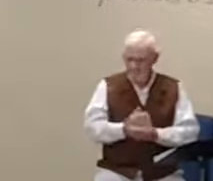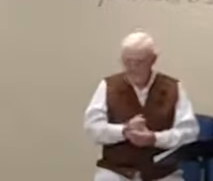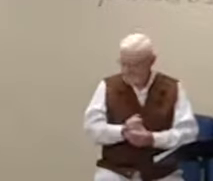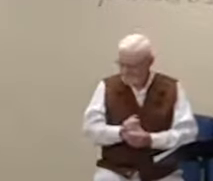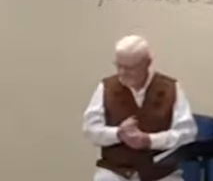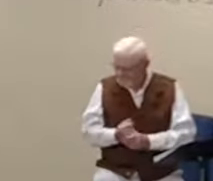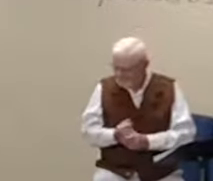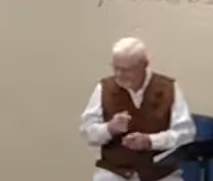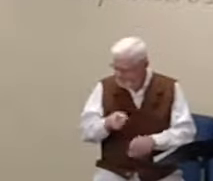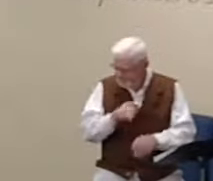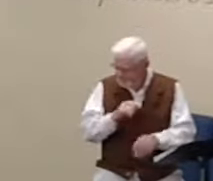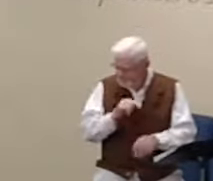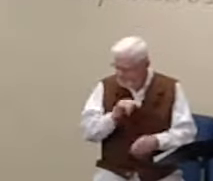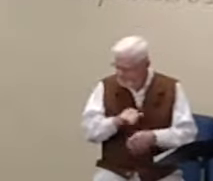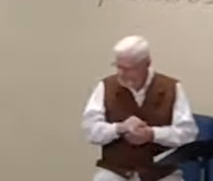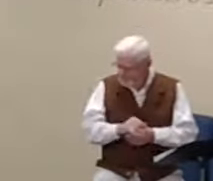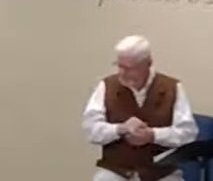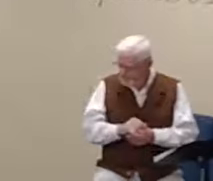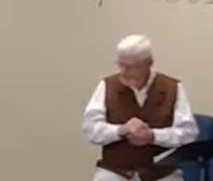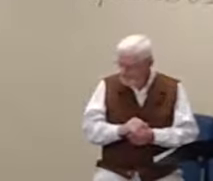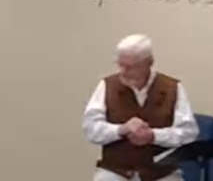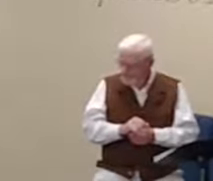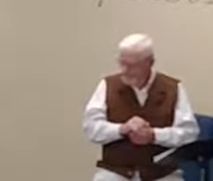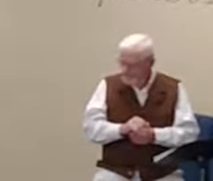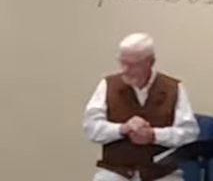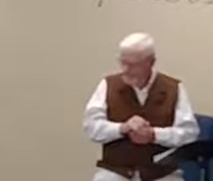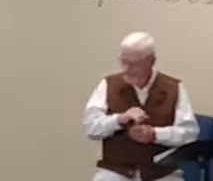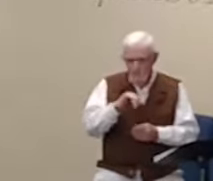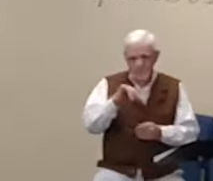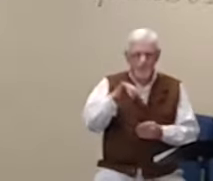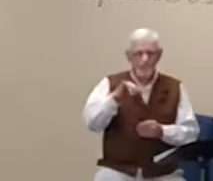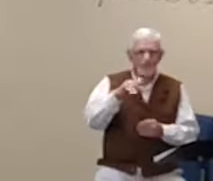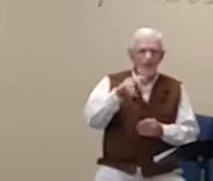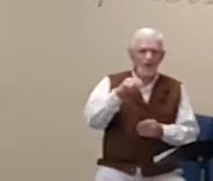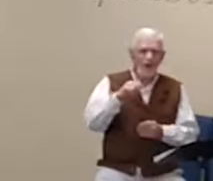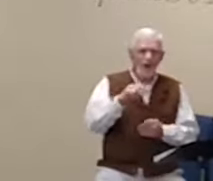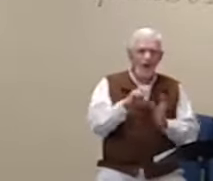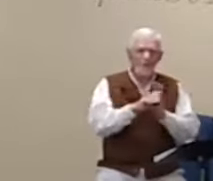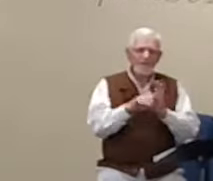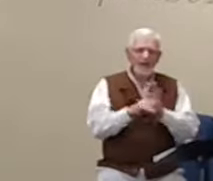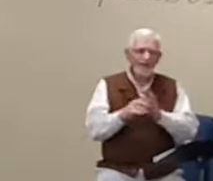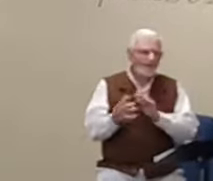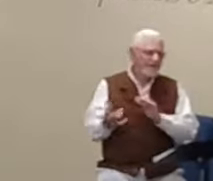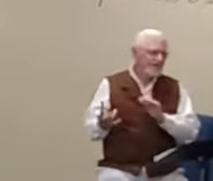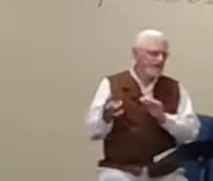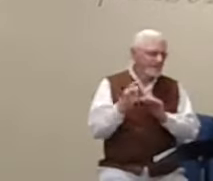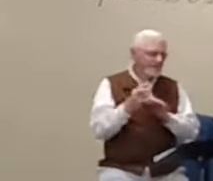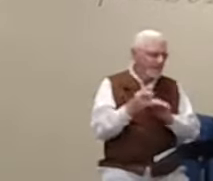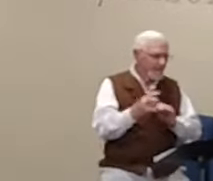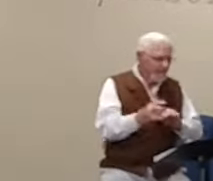It's been a long time since I've preached this message. So turn to John chapter 17.